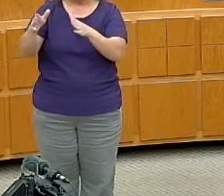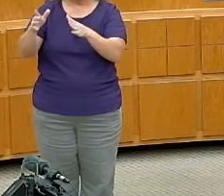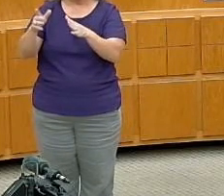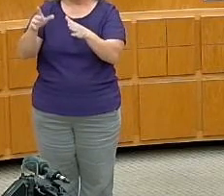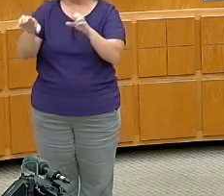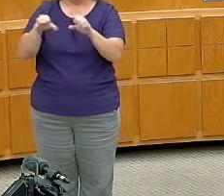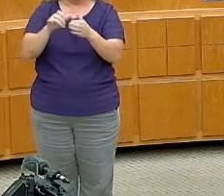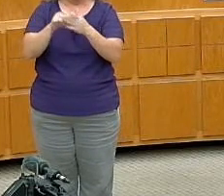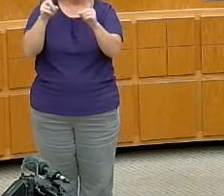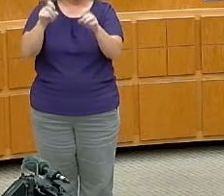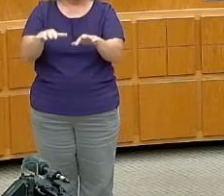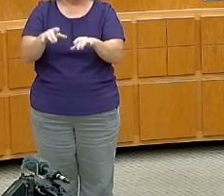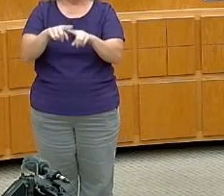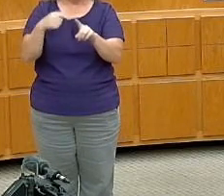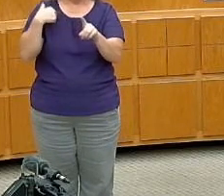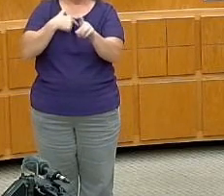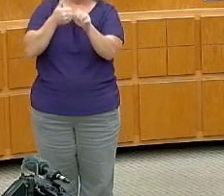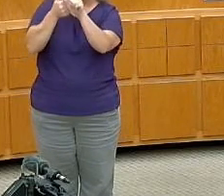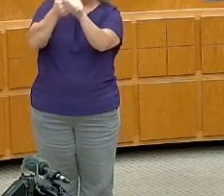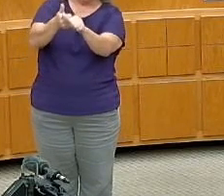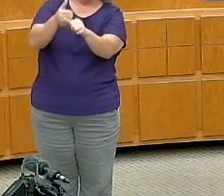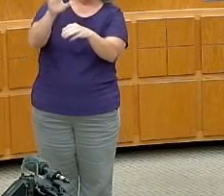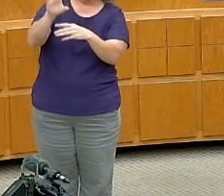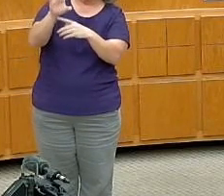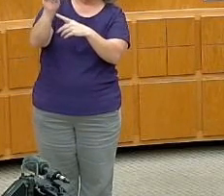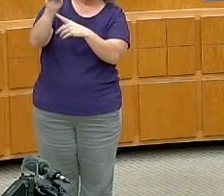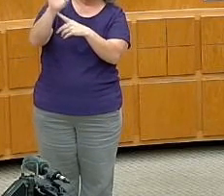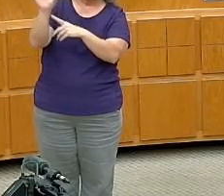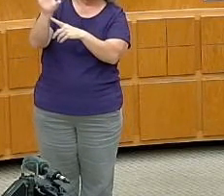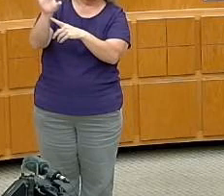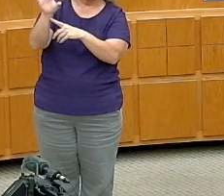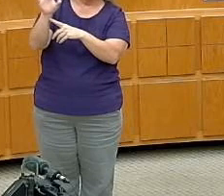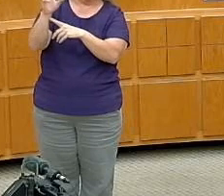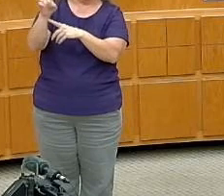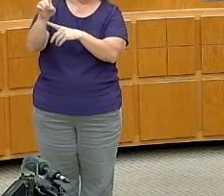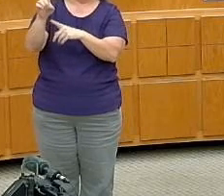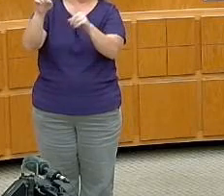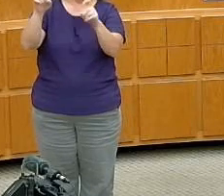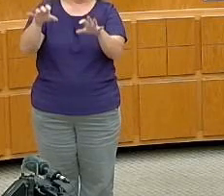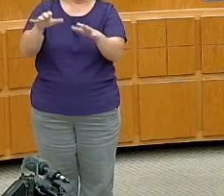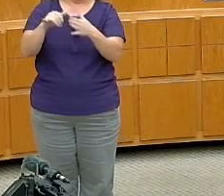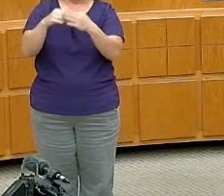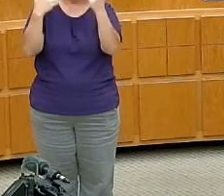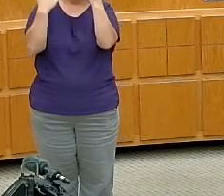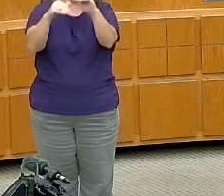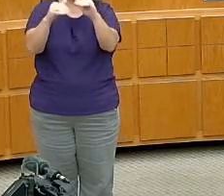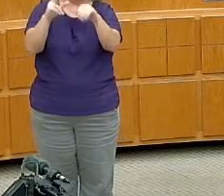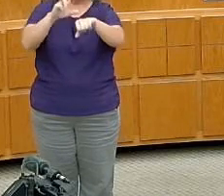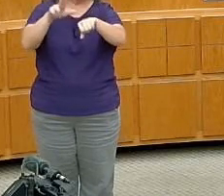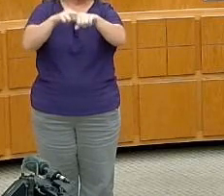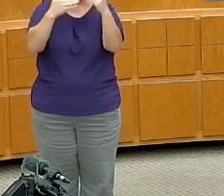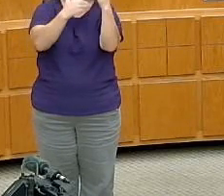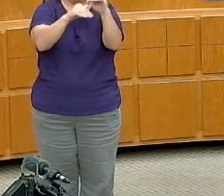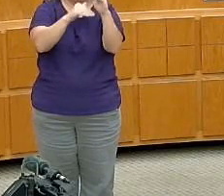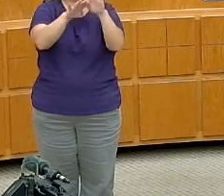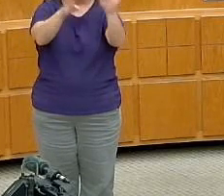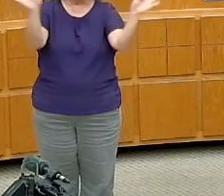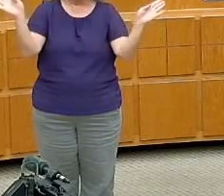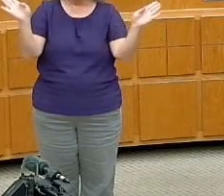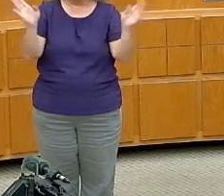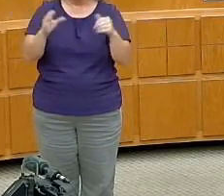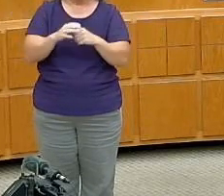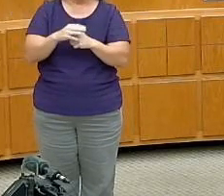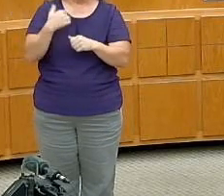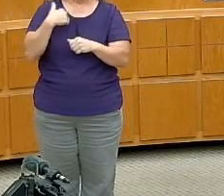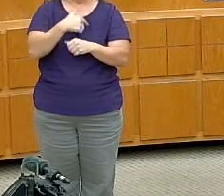for surveillance testing. These tests are limited nationwide, and criteria has been set to prioritize those who are